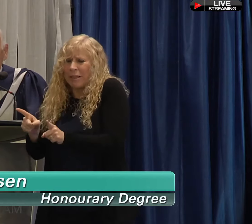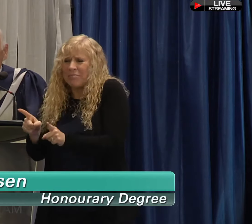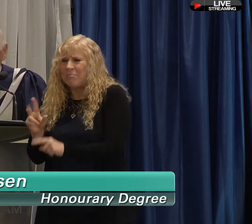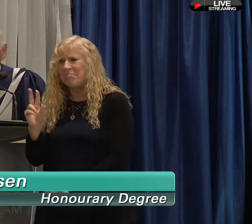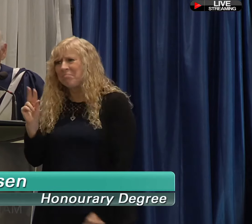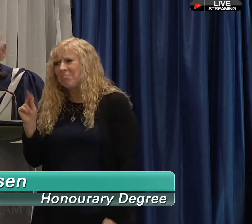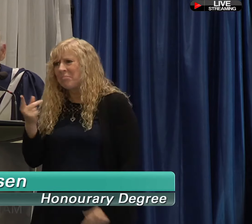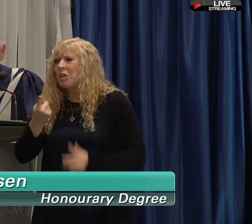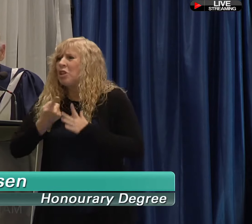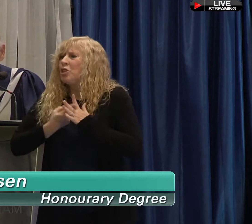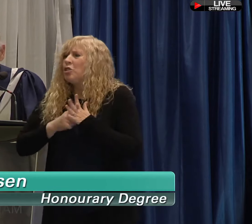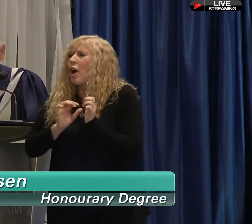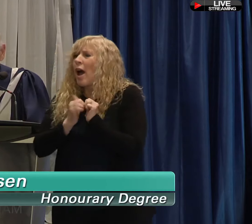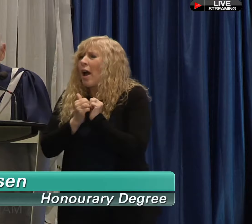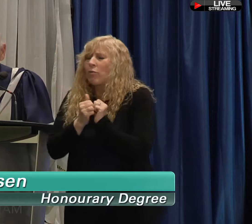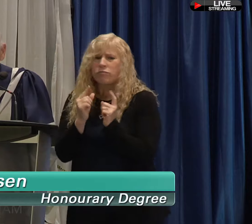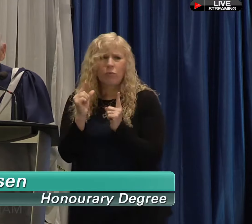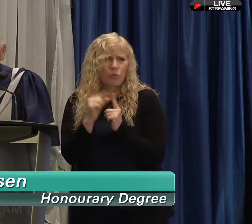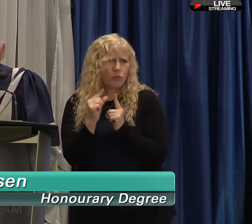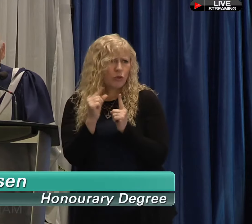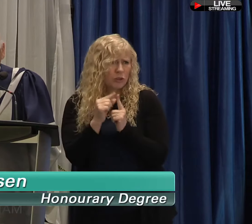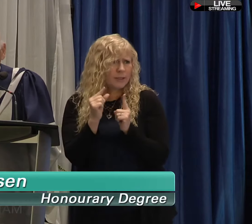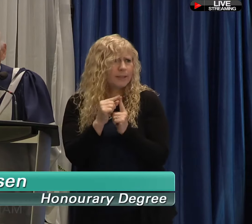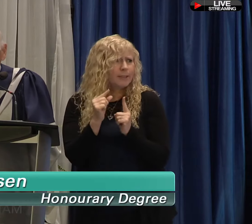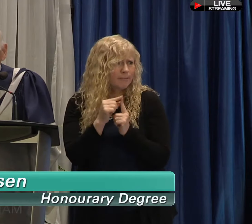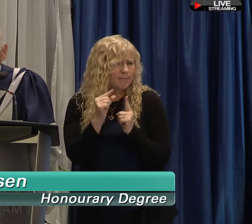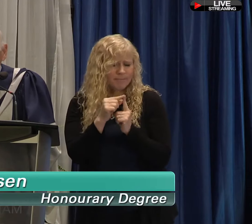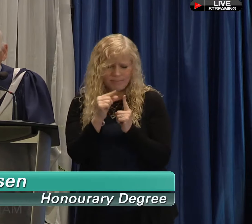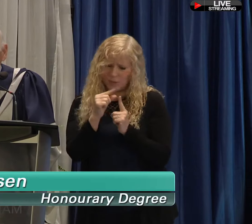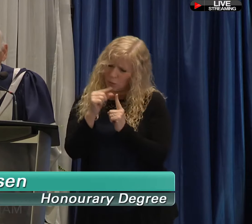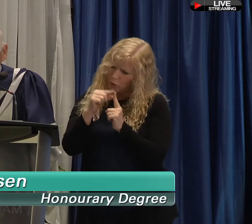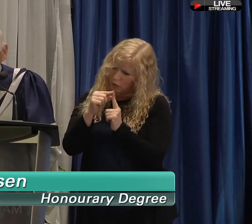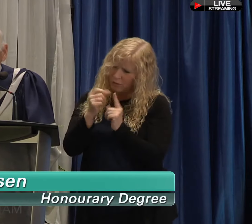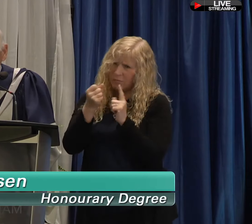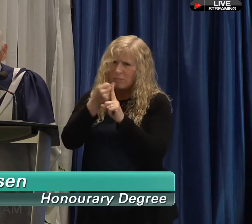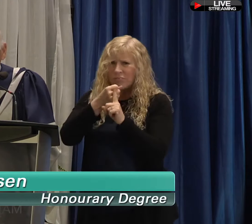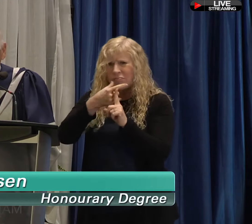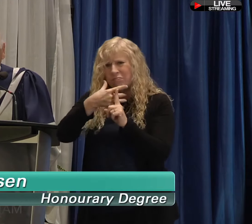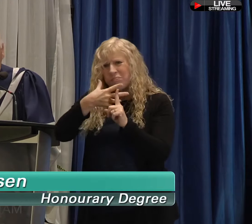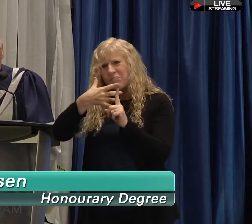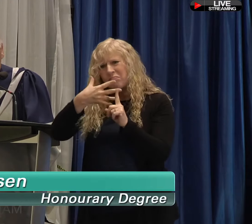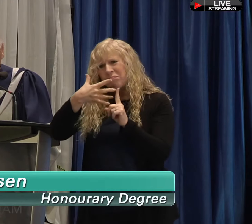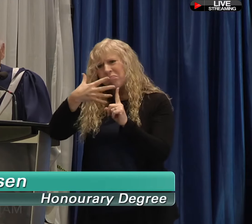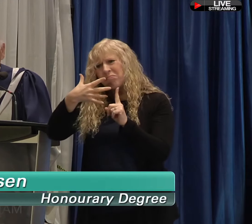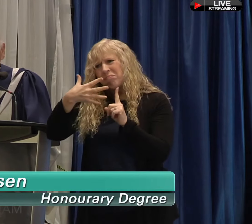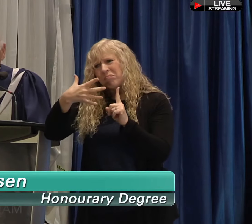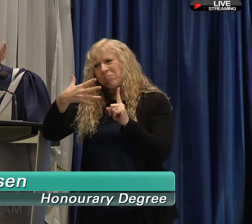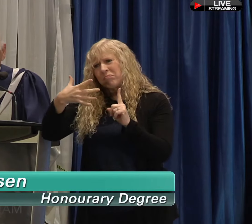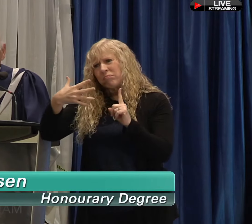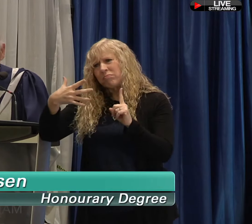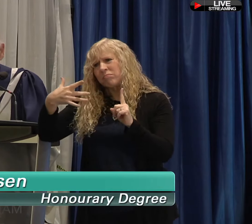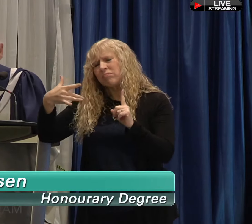words. And those words kept rolling along and took on a life of their